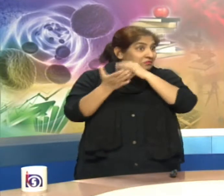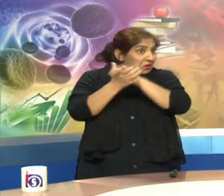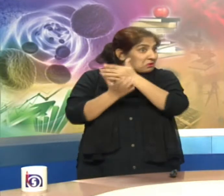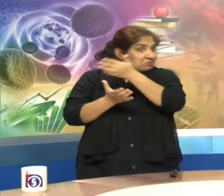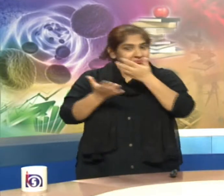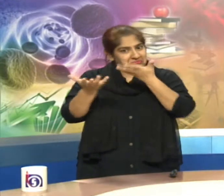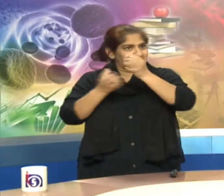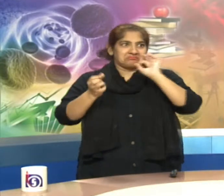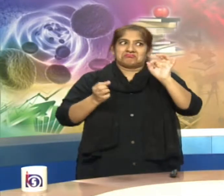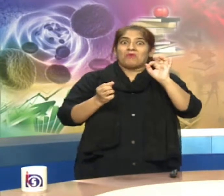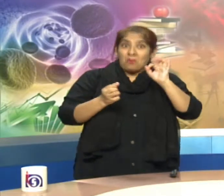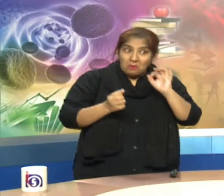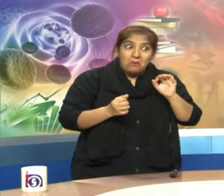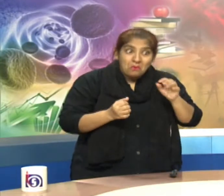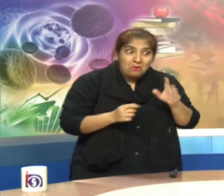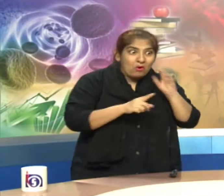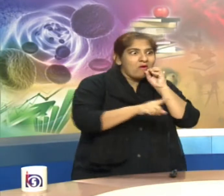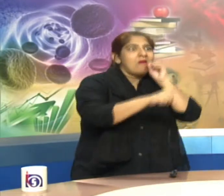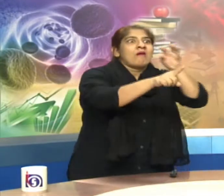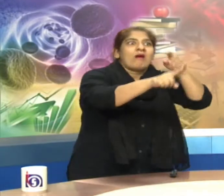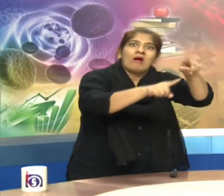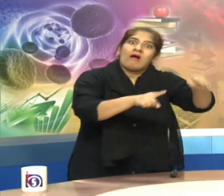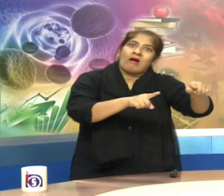information, they are also buying the same thing.